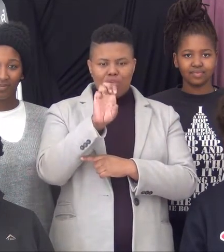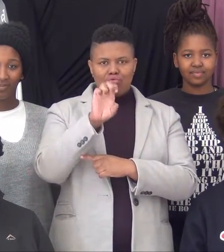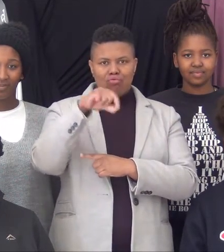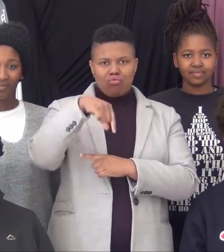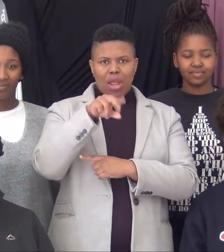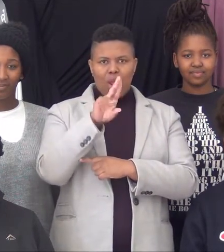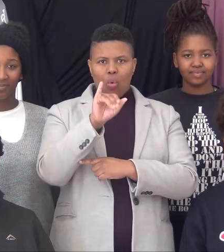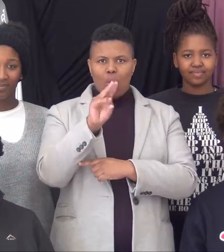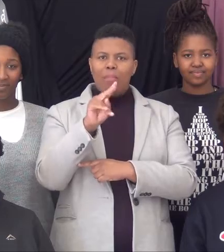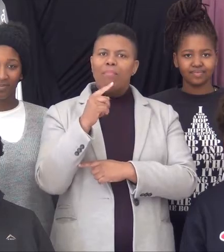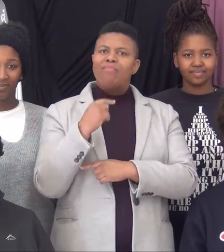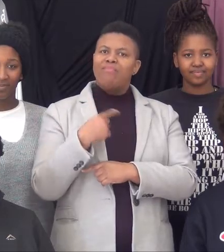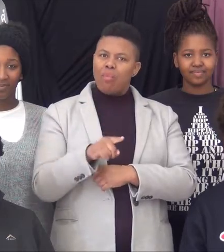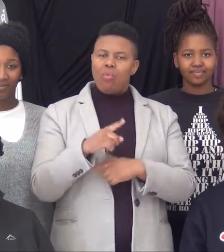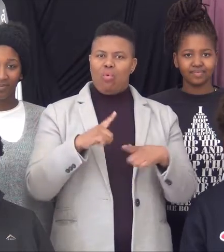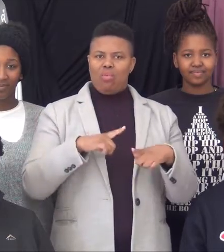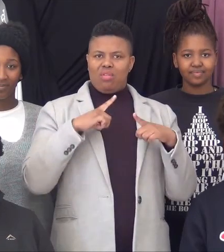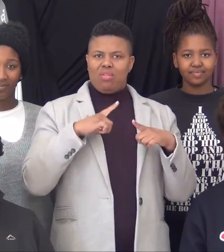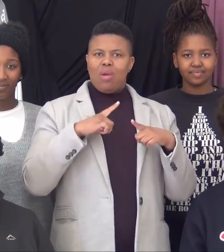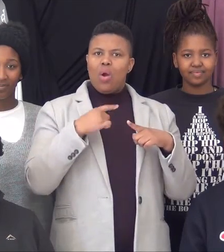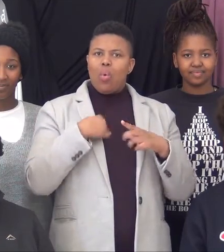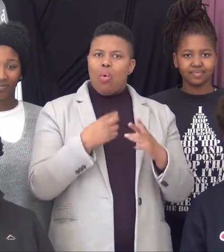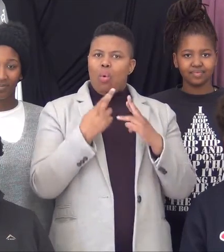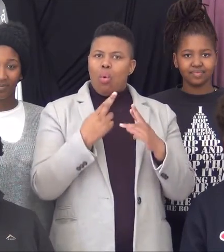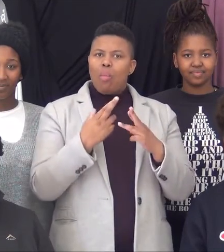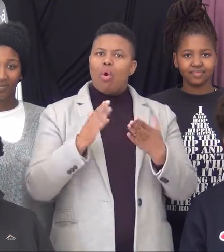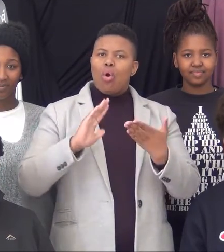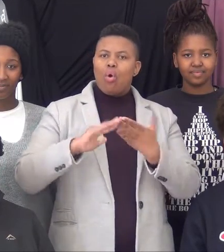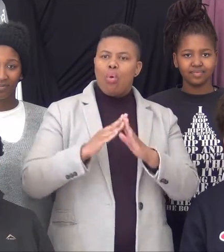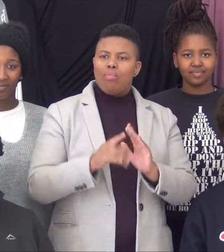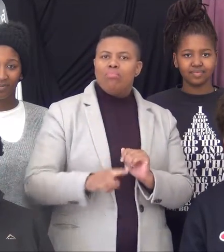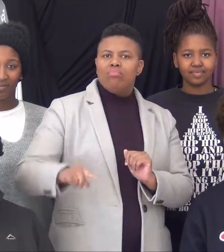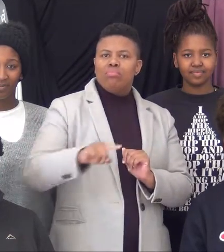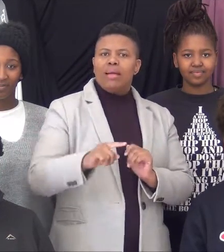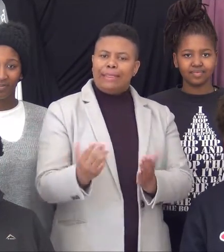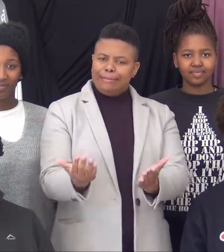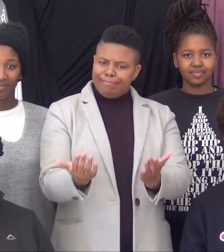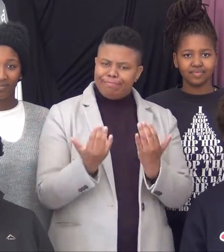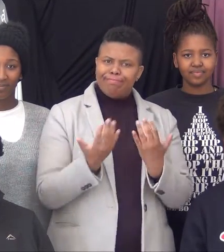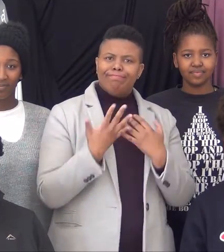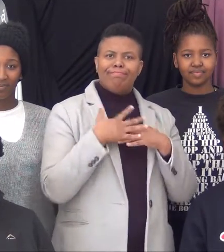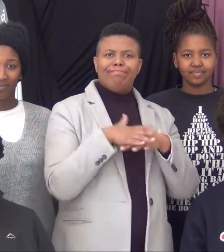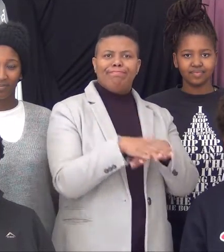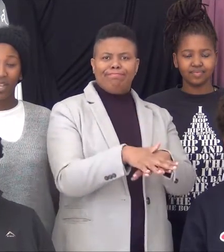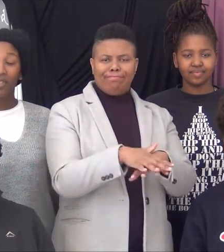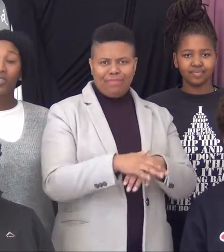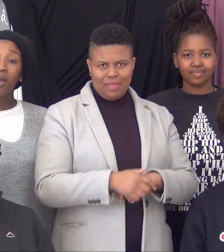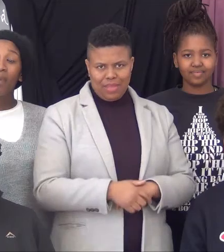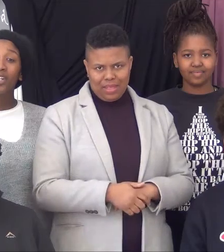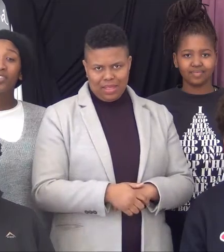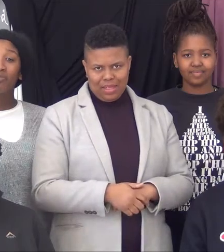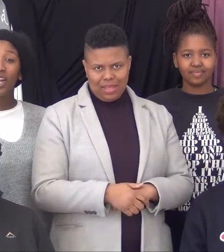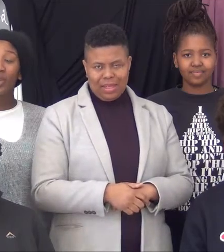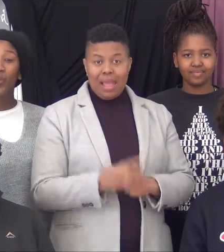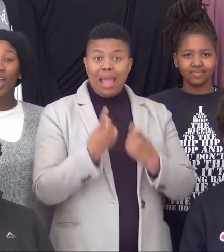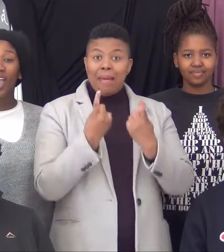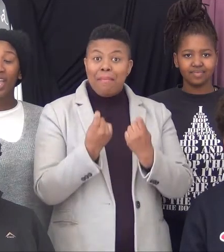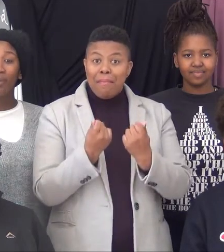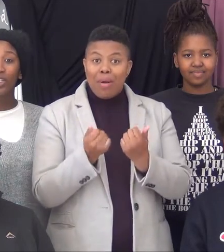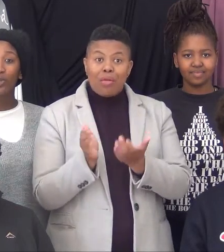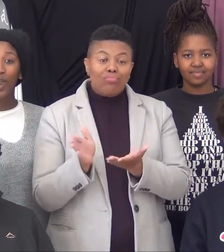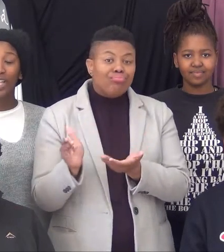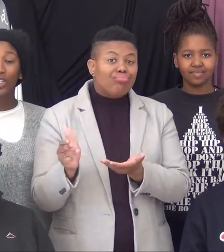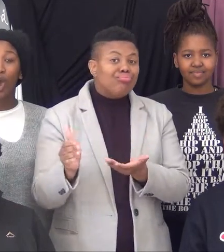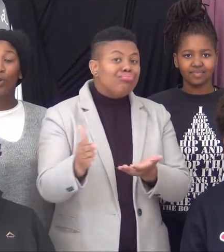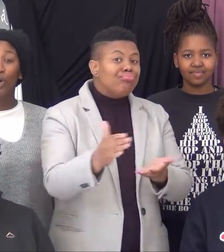which promotes a more hopeful and compassionate society. The amount of money we are